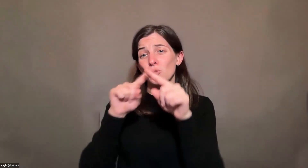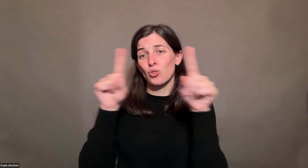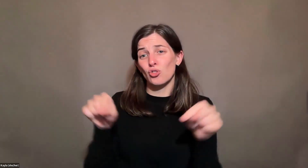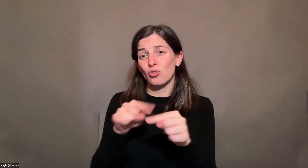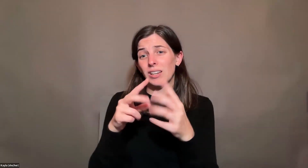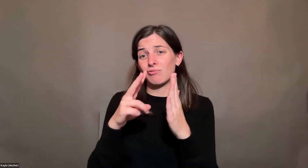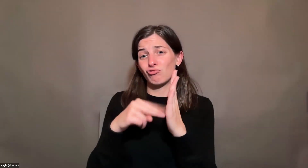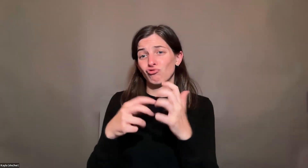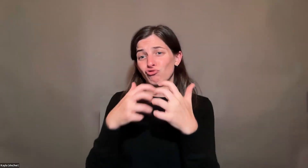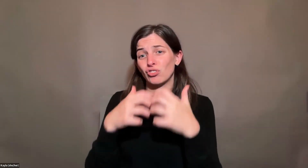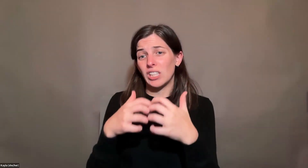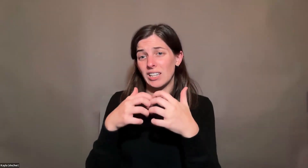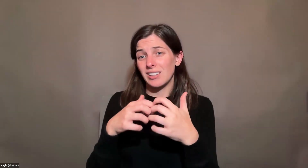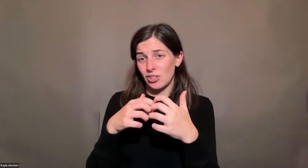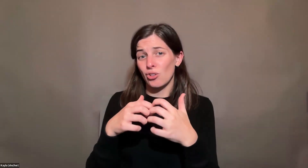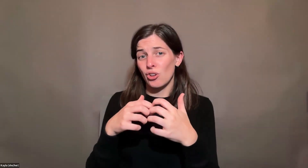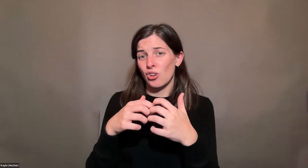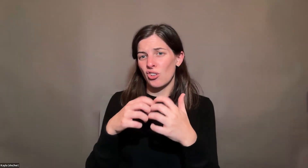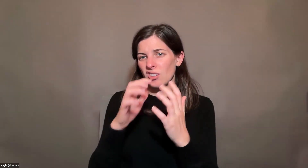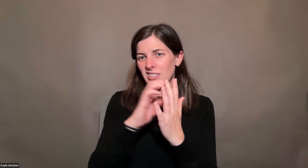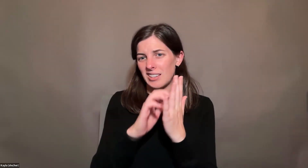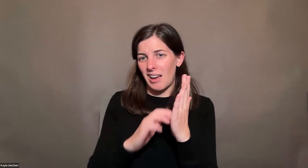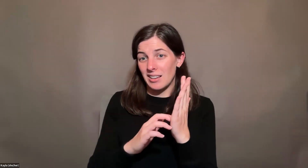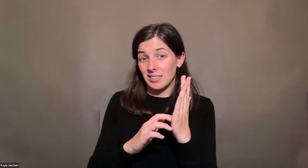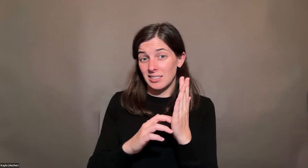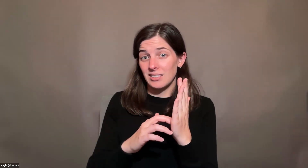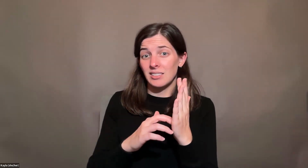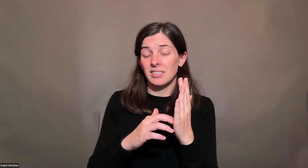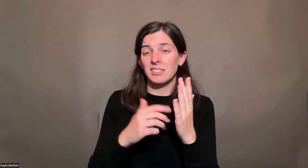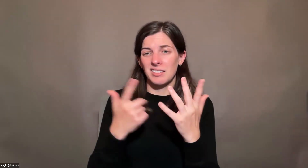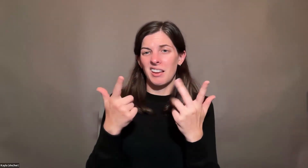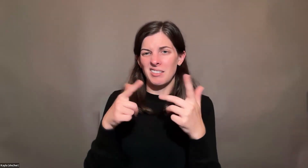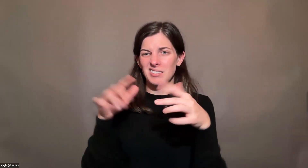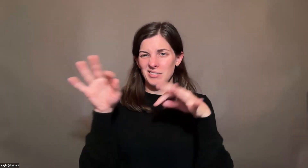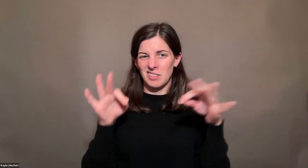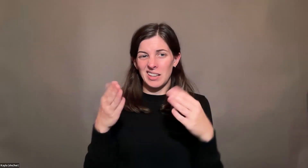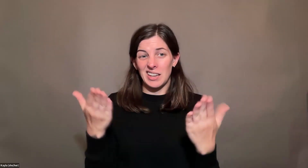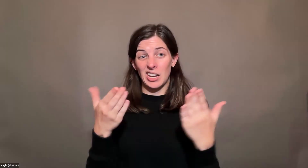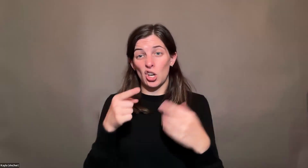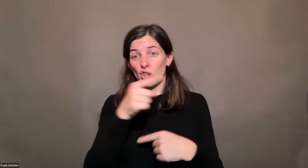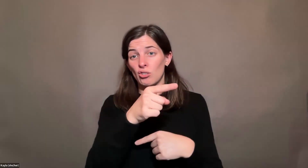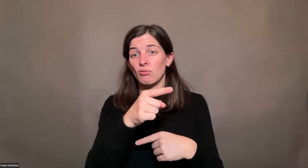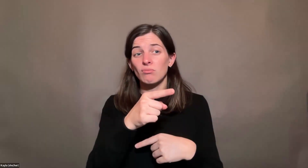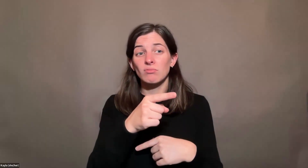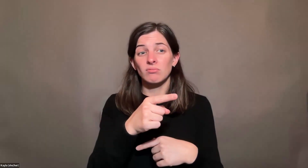Before I explain the screen reader text, then I must come into here, which is like this